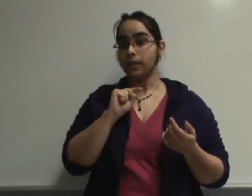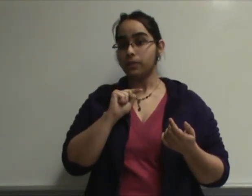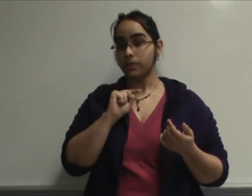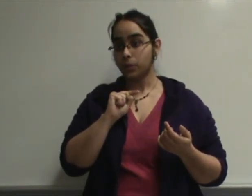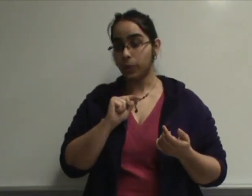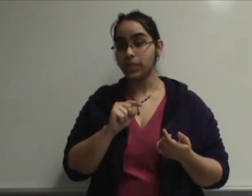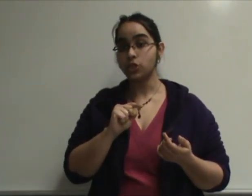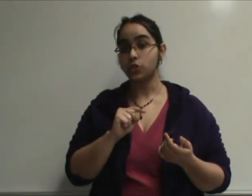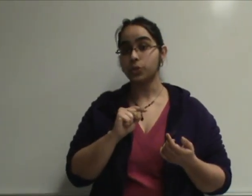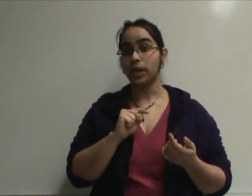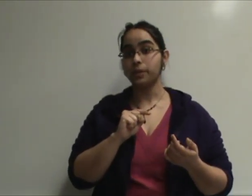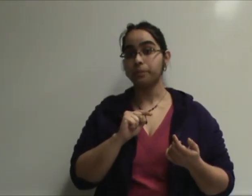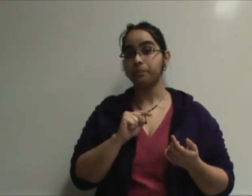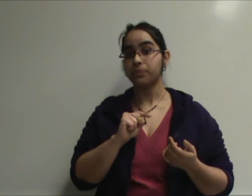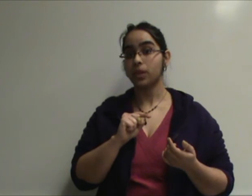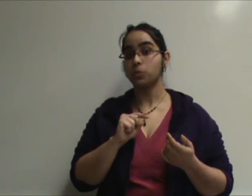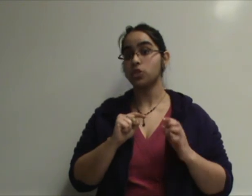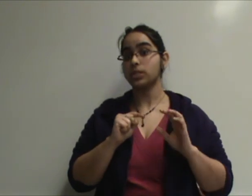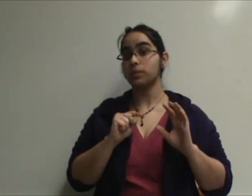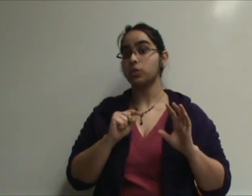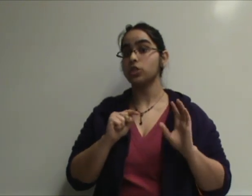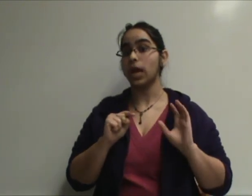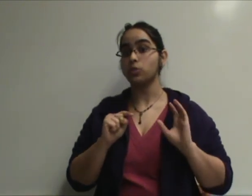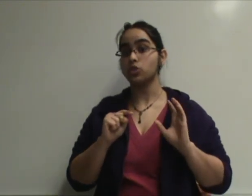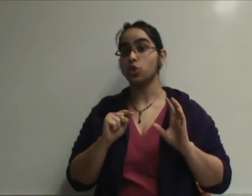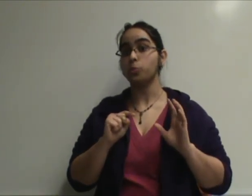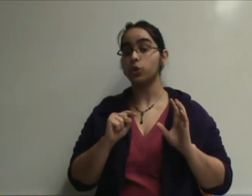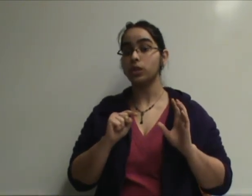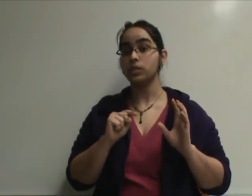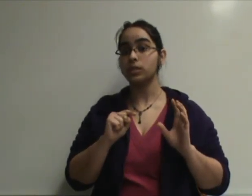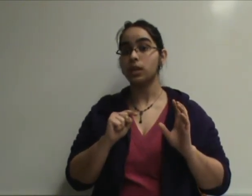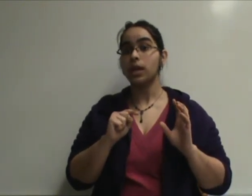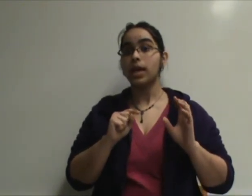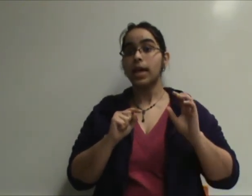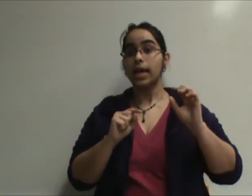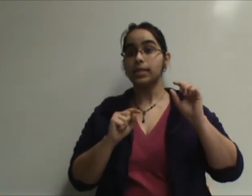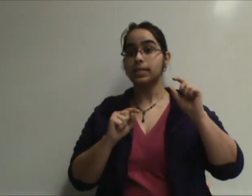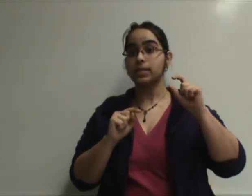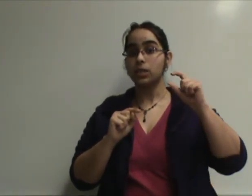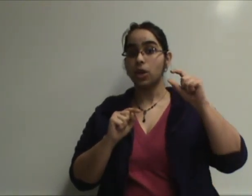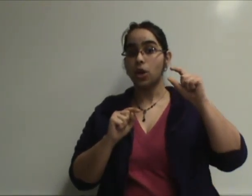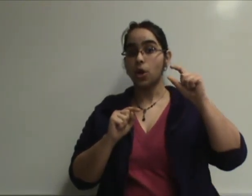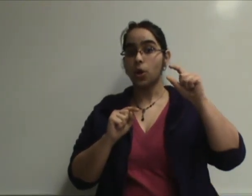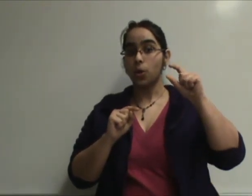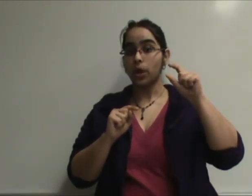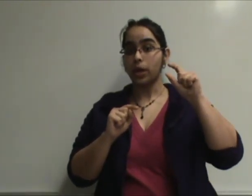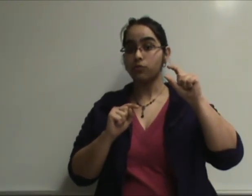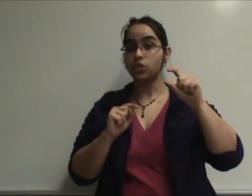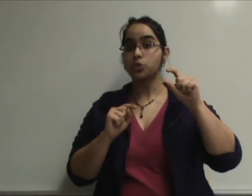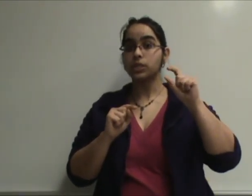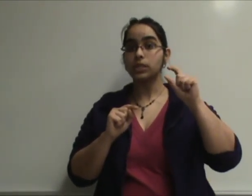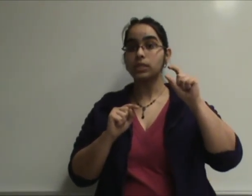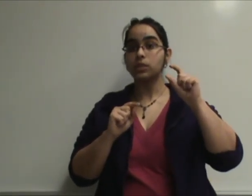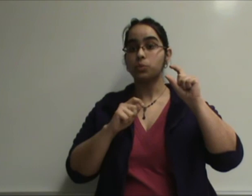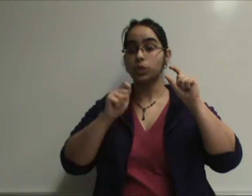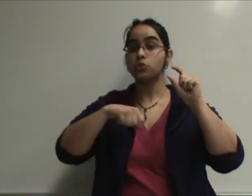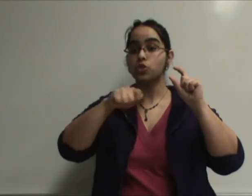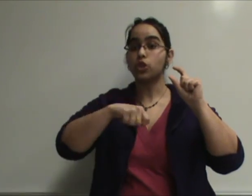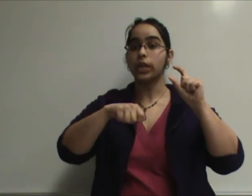And the way to do that, which is similar to how soap works, is it reduces, when you stir it,